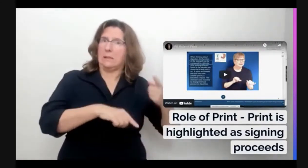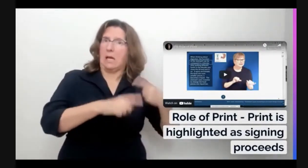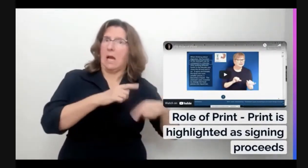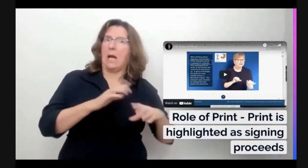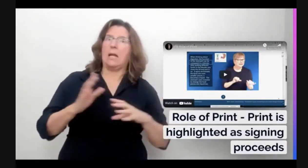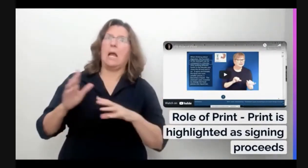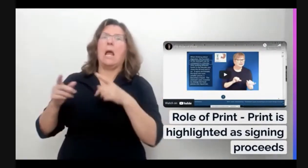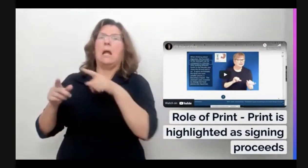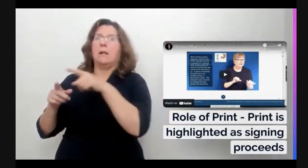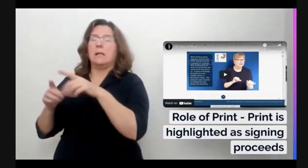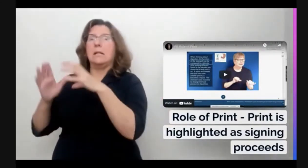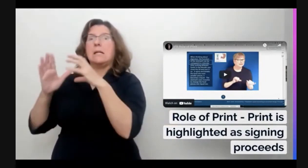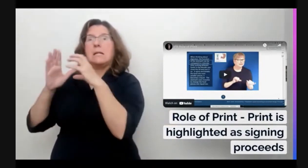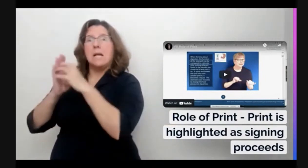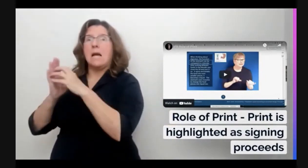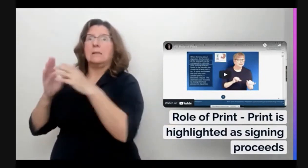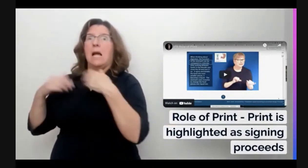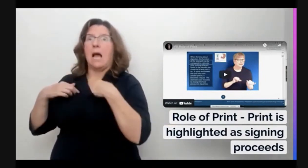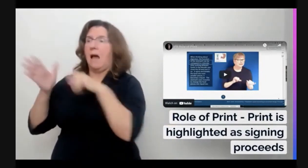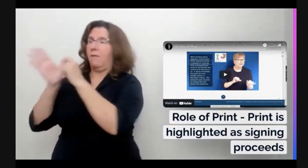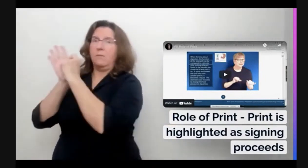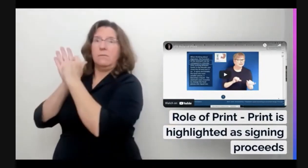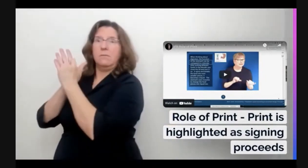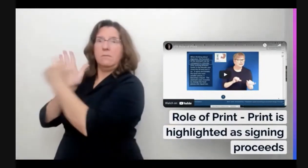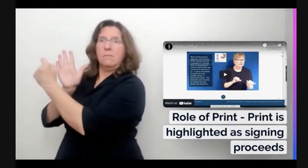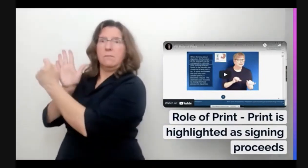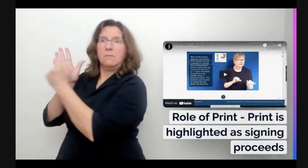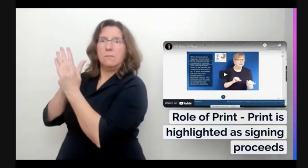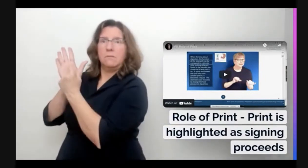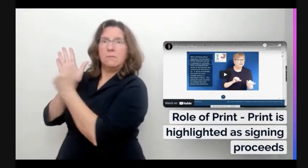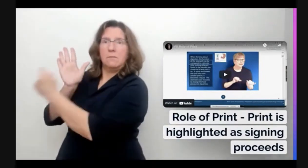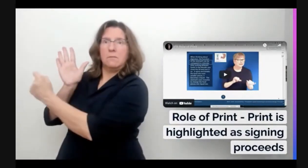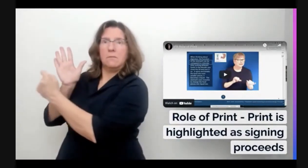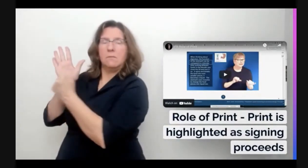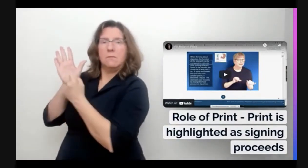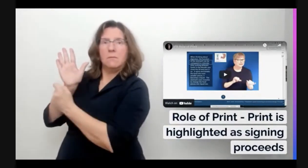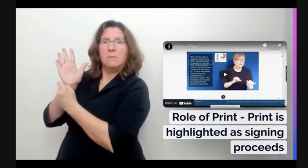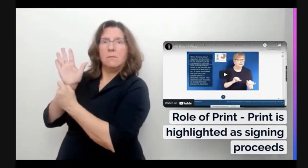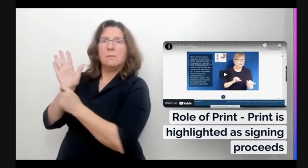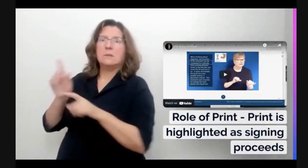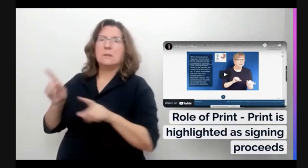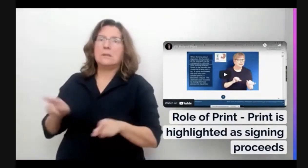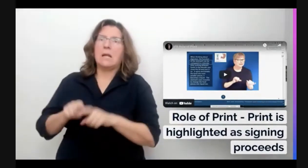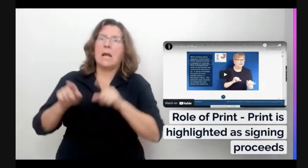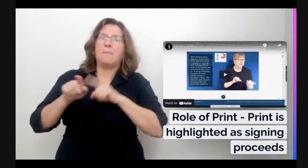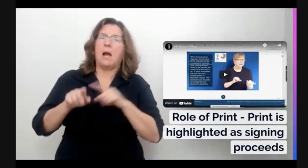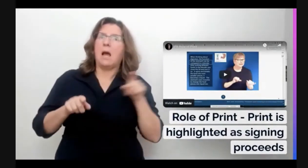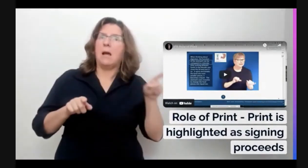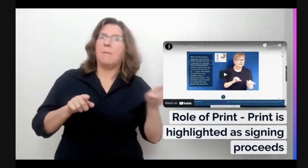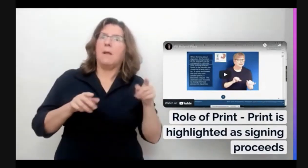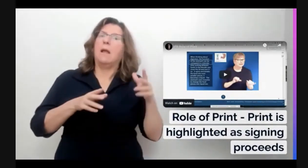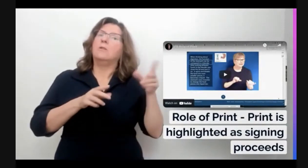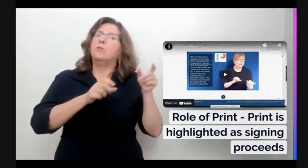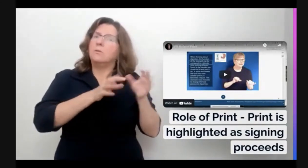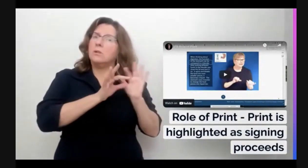You can see in this example how the English translation is highlighted inside the border